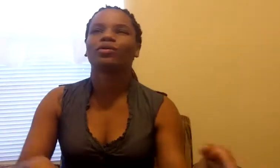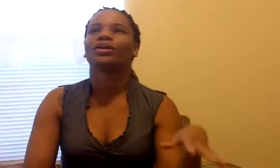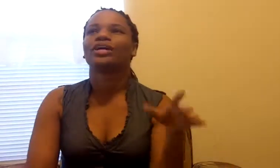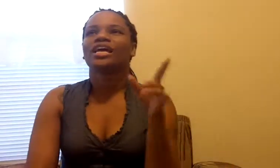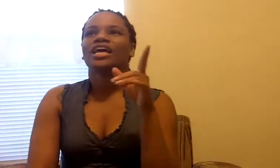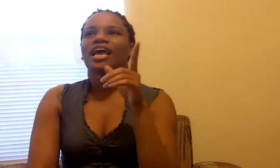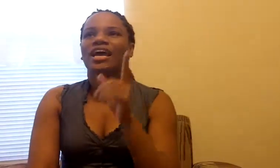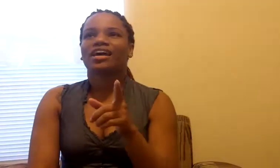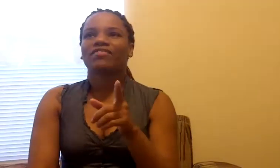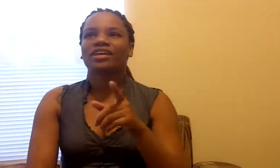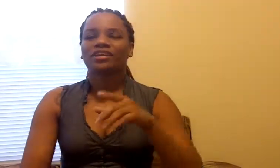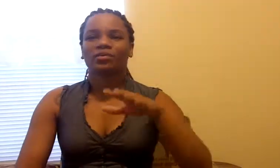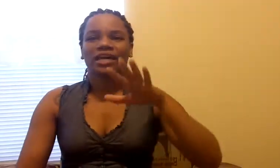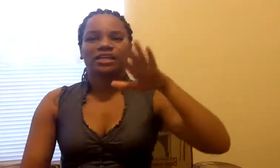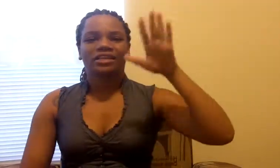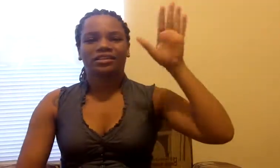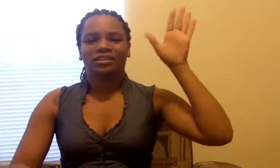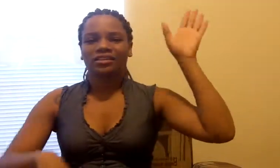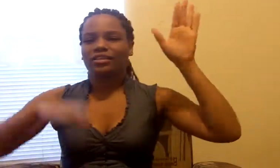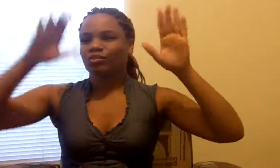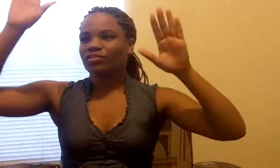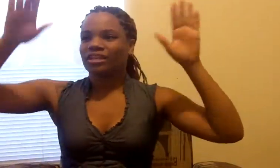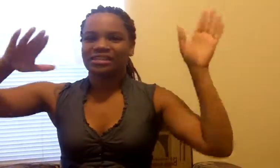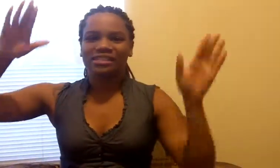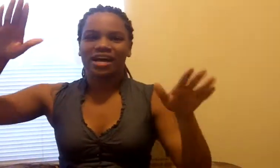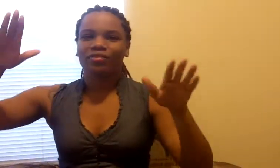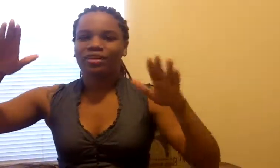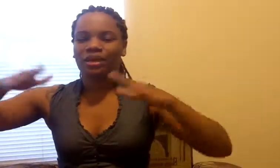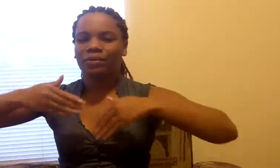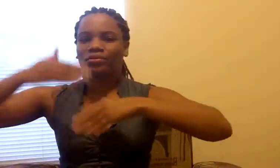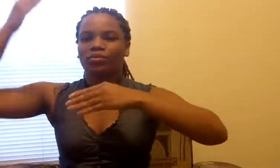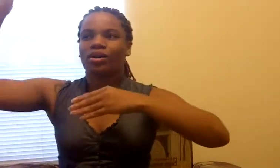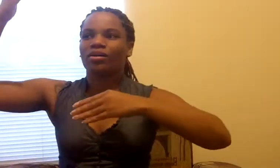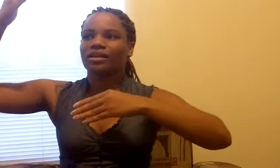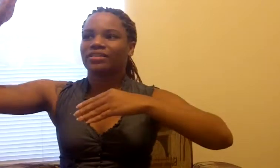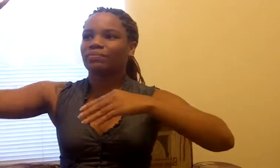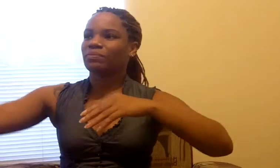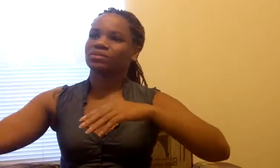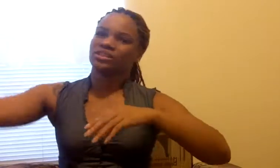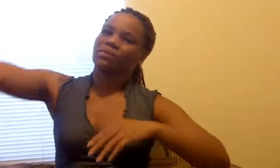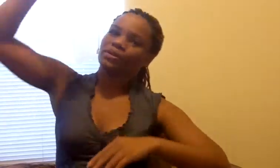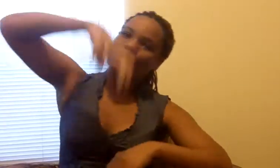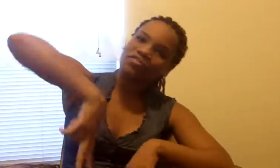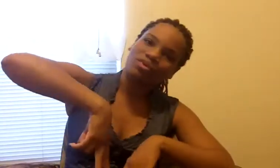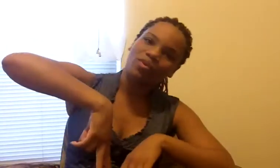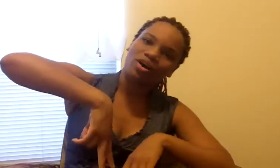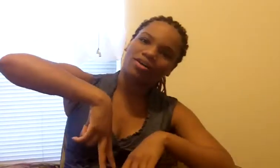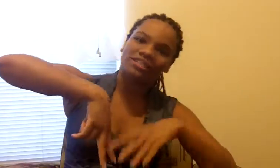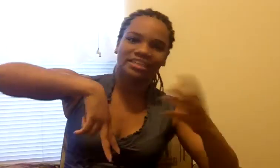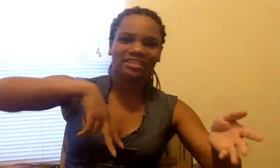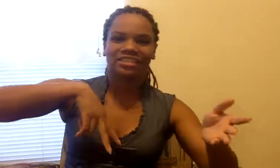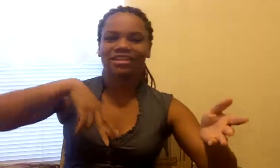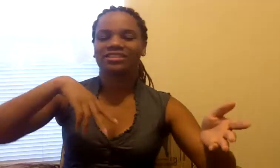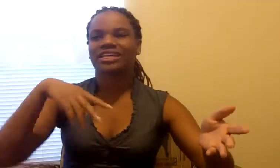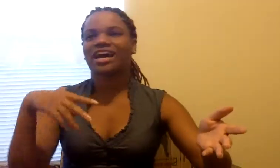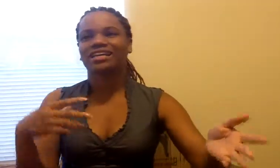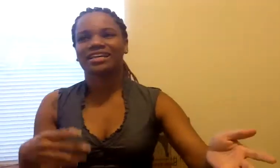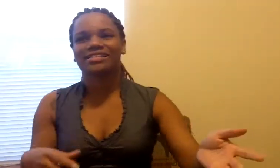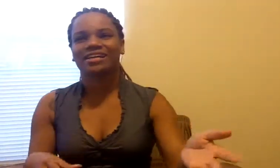Or Adolf Hitler, when they did the North and the South, and they built the wall and people were jumping over the wall to get to the other side and things like that.